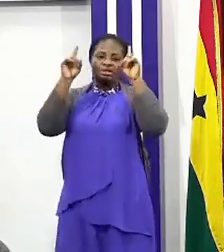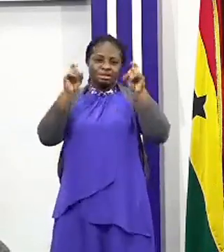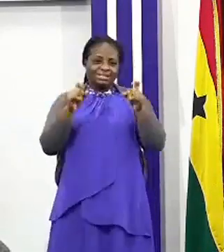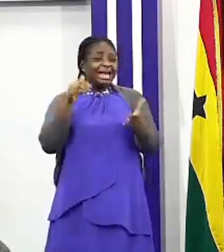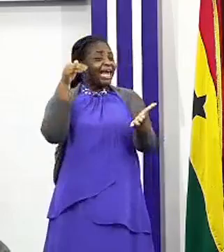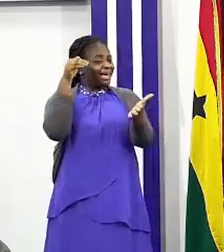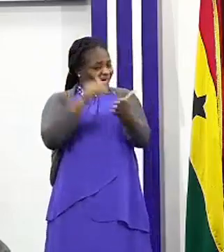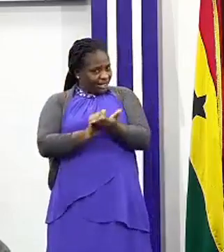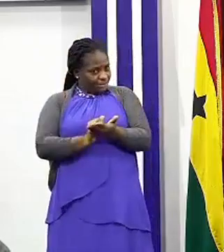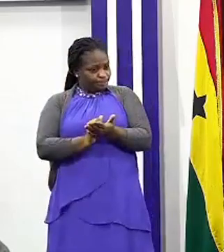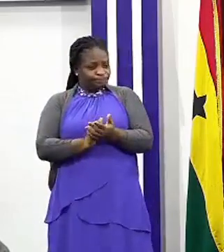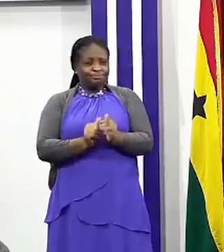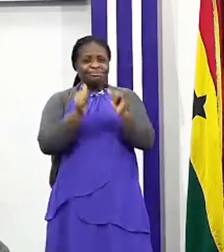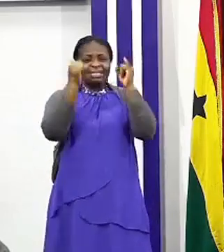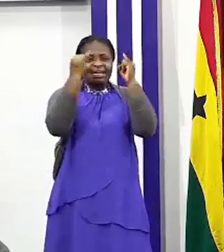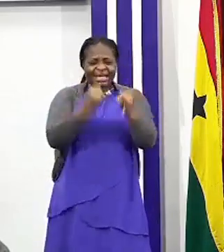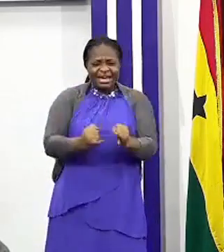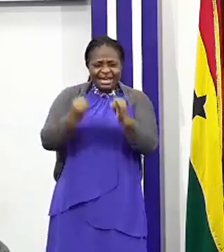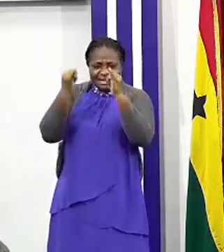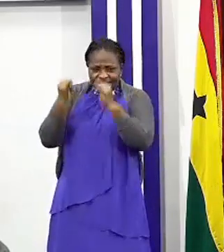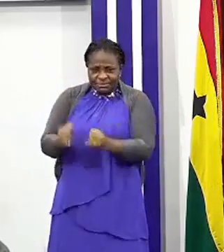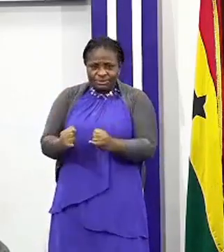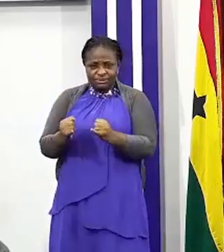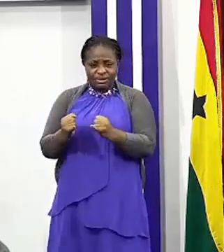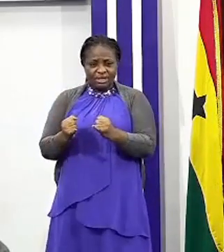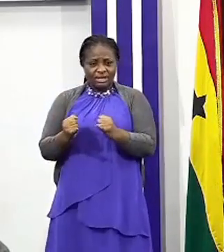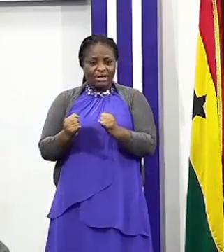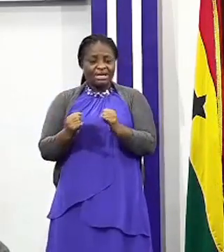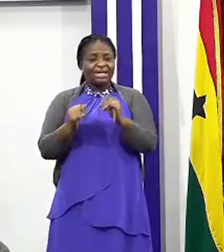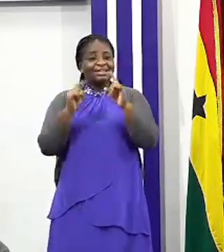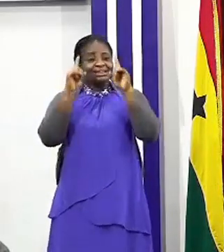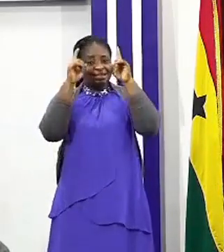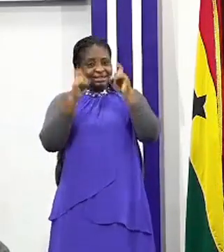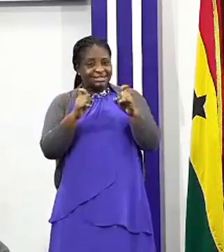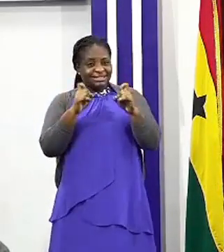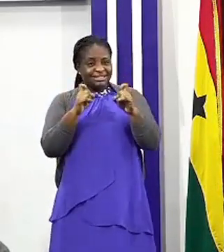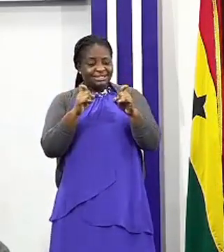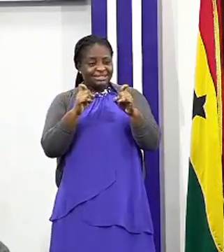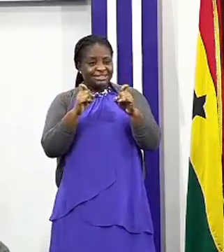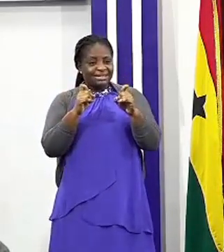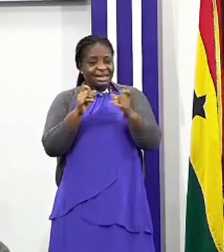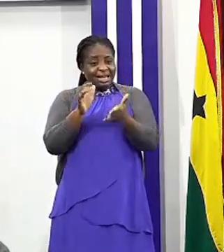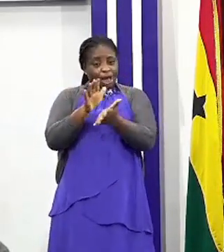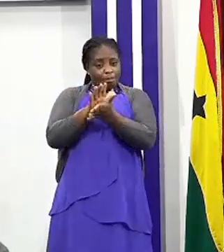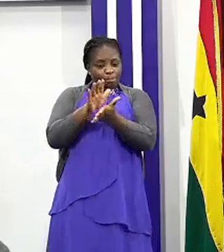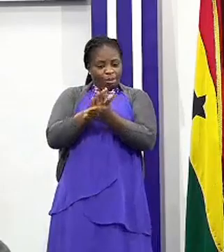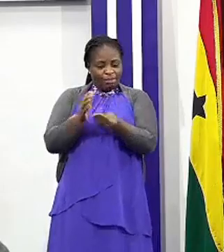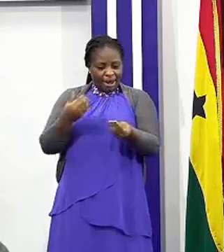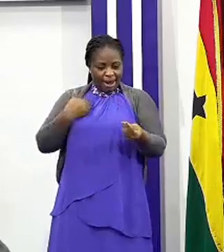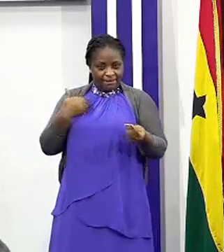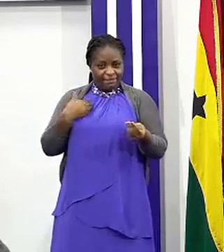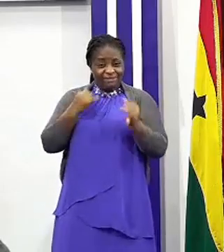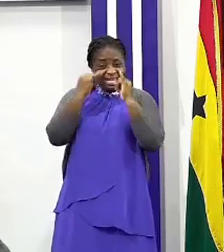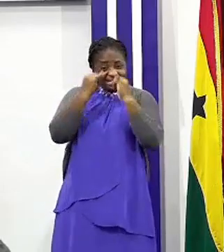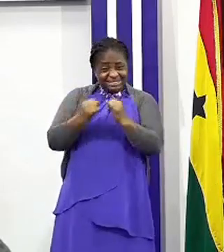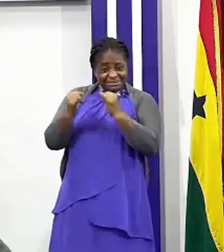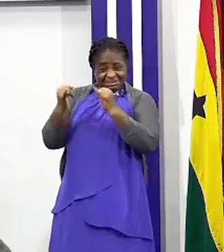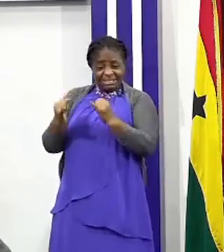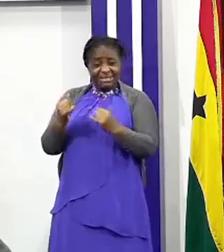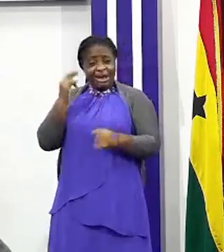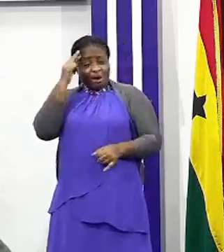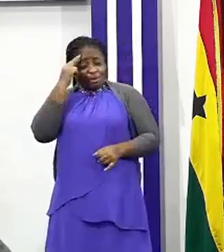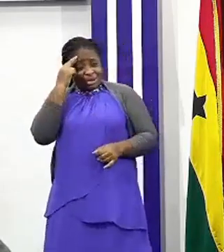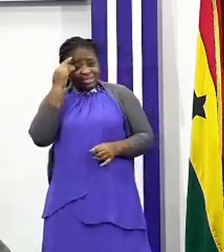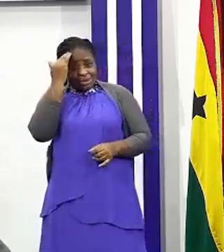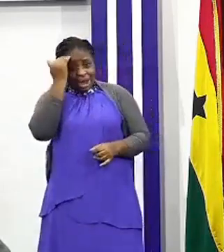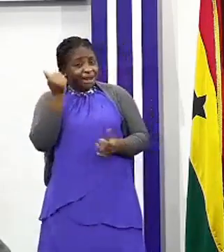repeat again. Each sample is accompanied by a case investigation form for that individual. And actually, the reasons we